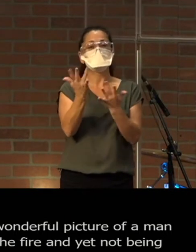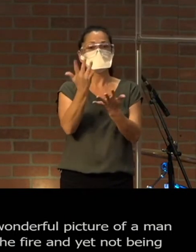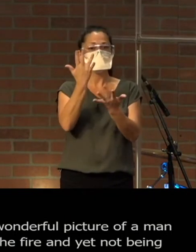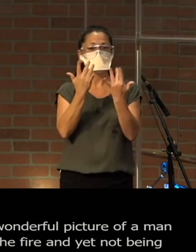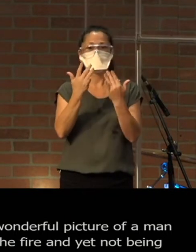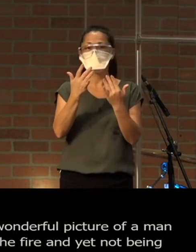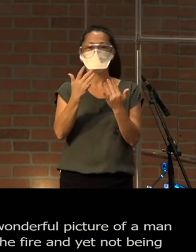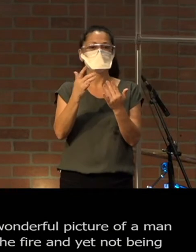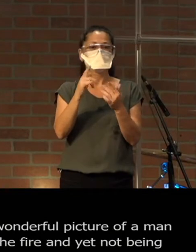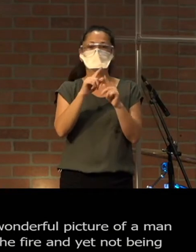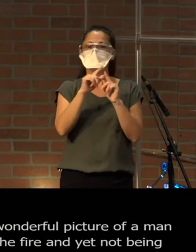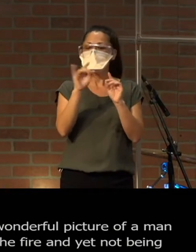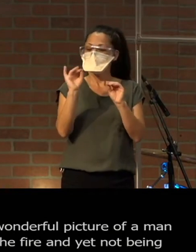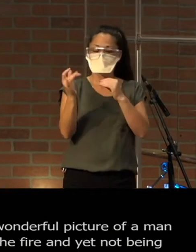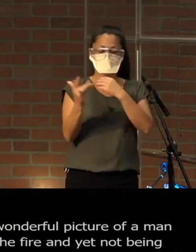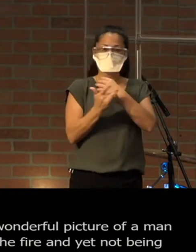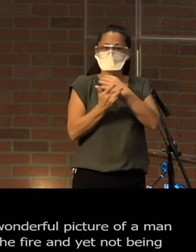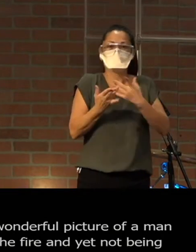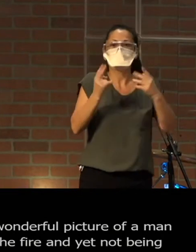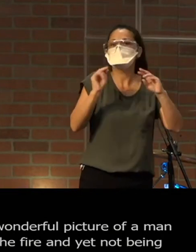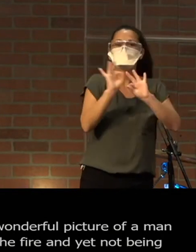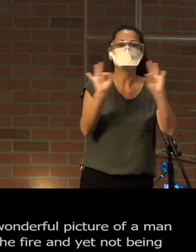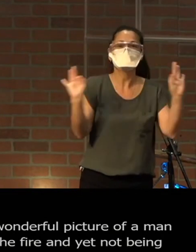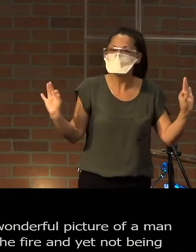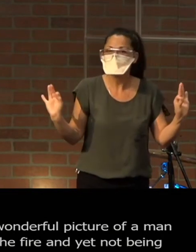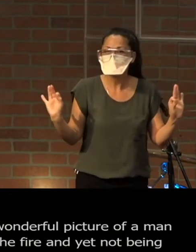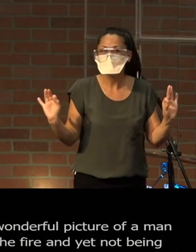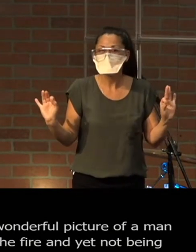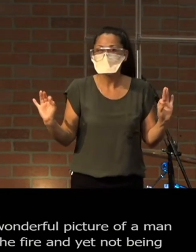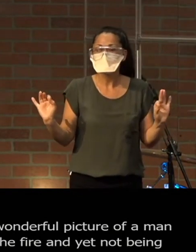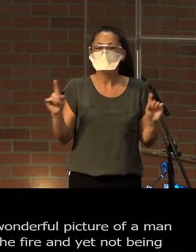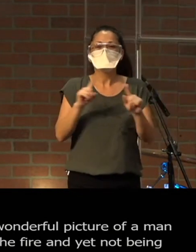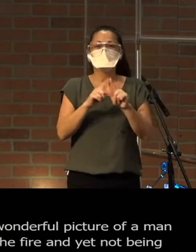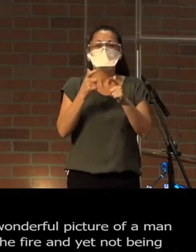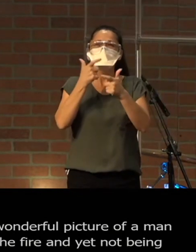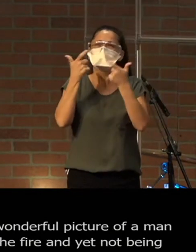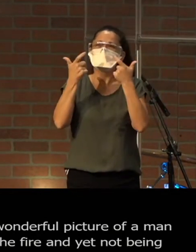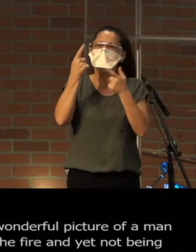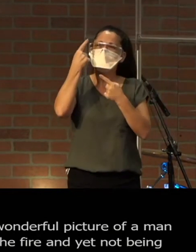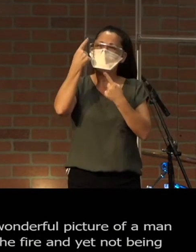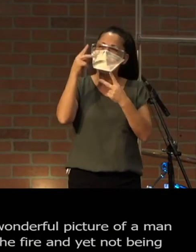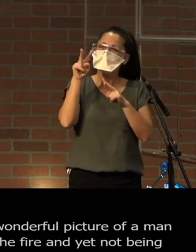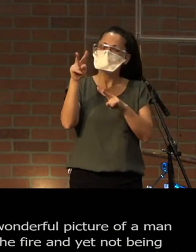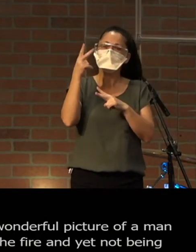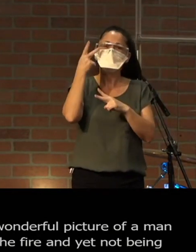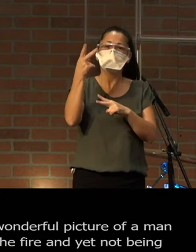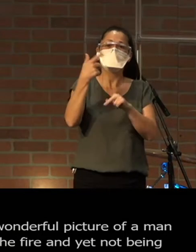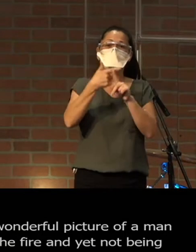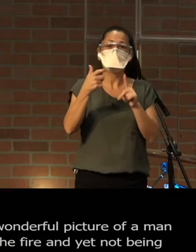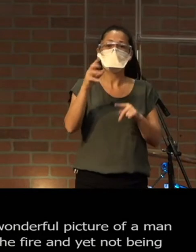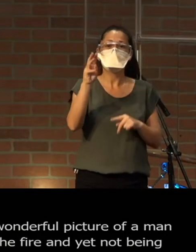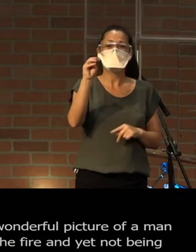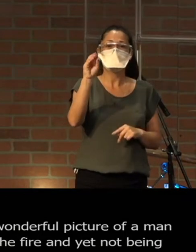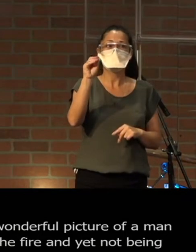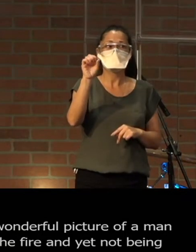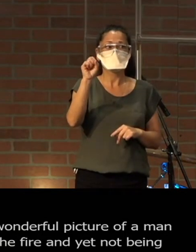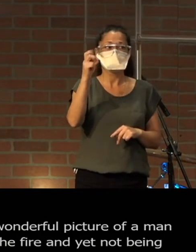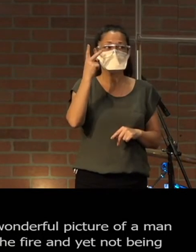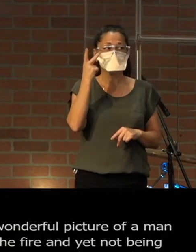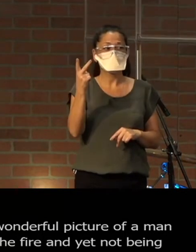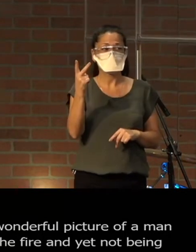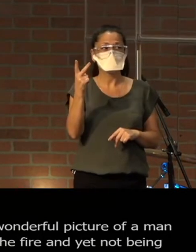yet not being burned. But there was a greater wonder that was seen by Moses, which may well